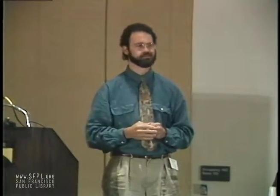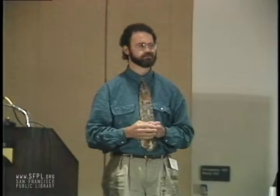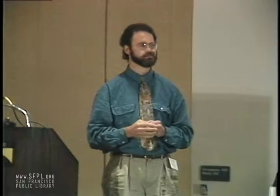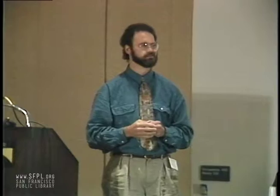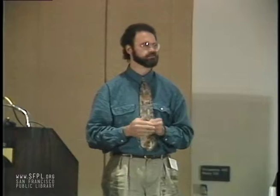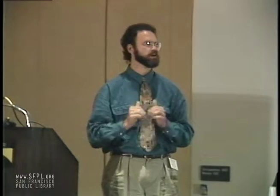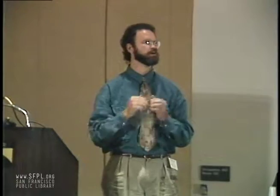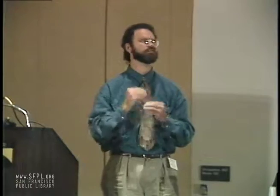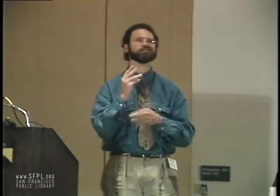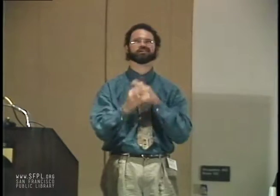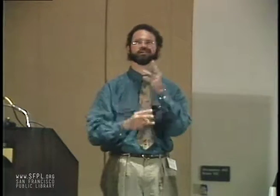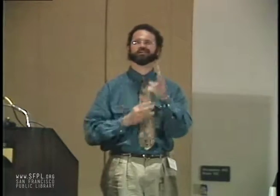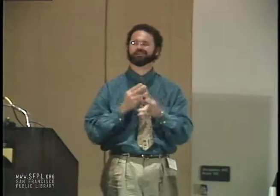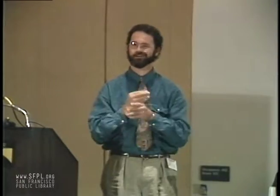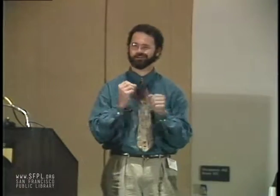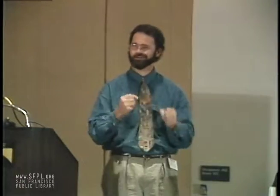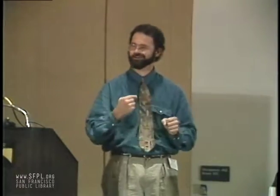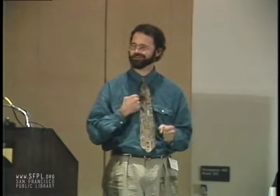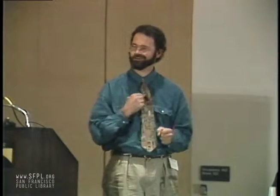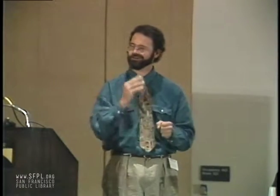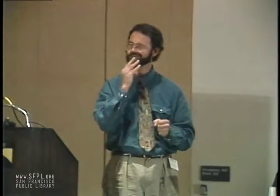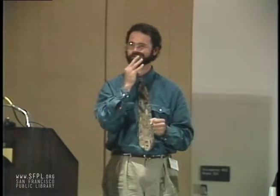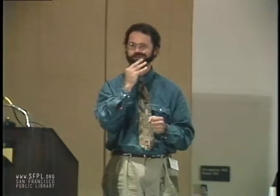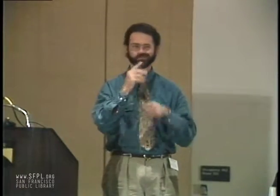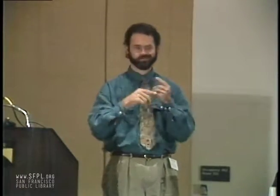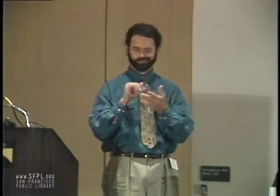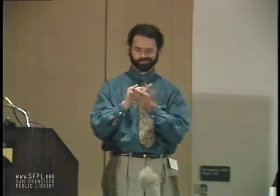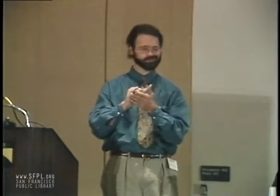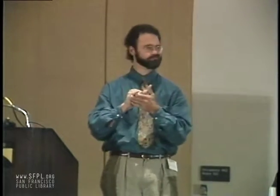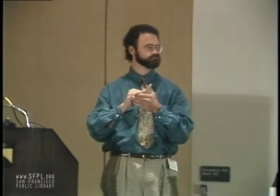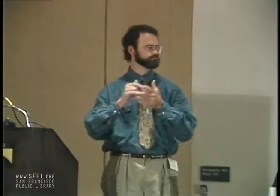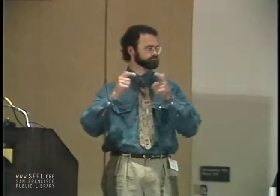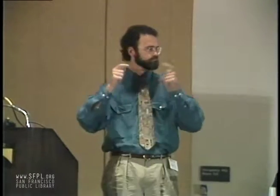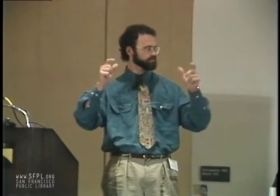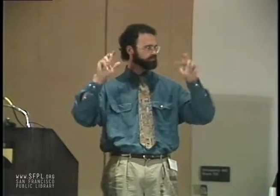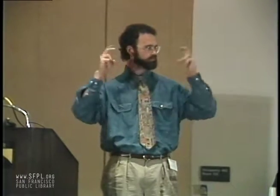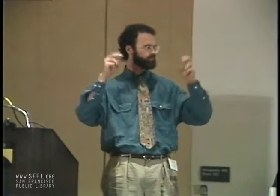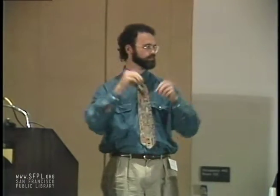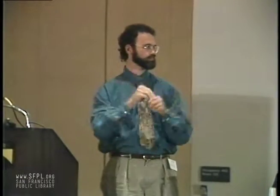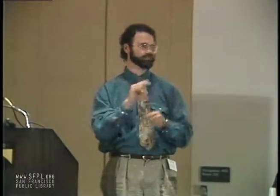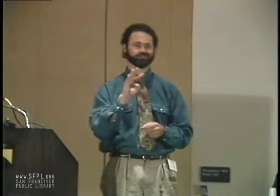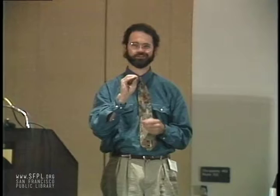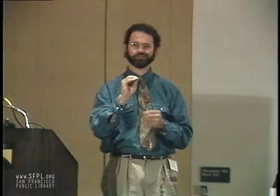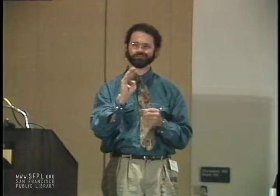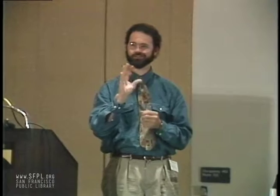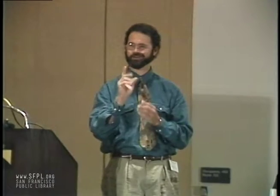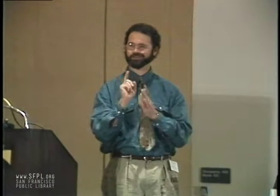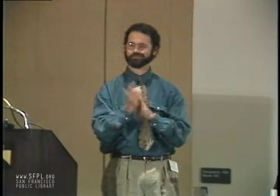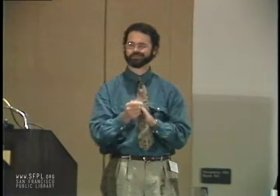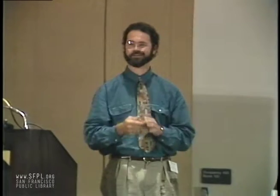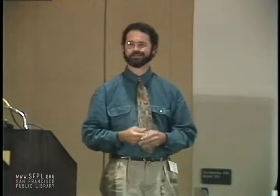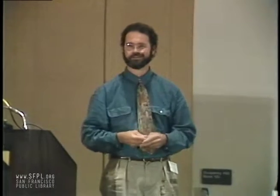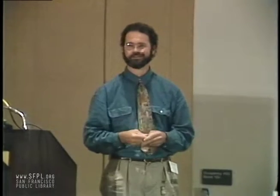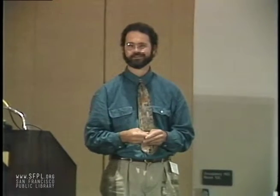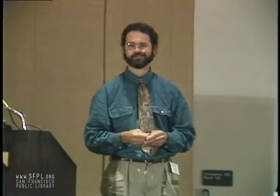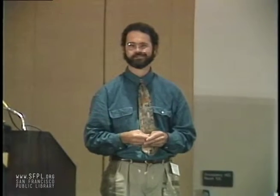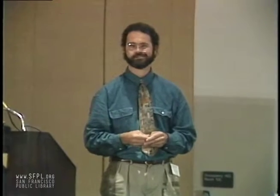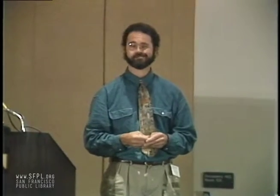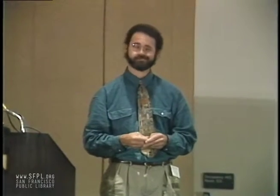It's an enormous topic. You know, how in the world can I talk about such a detailed